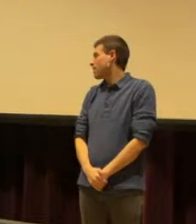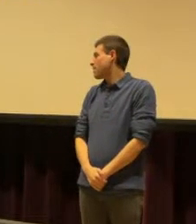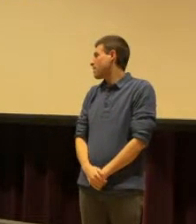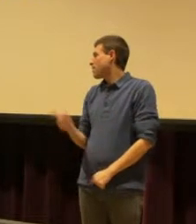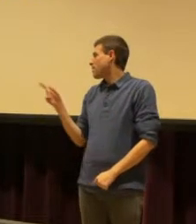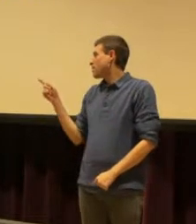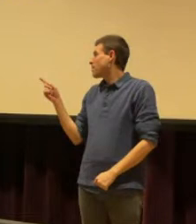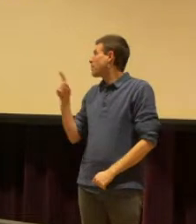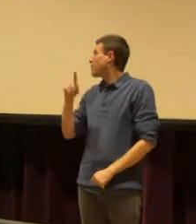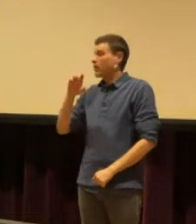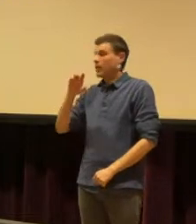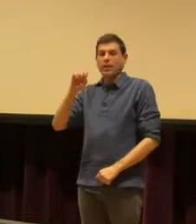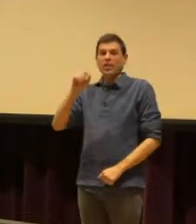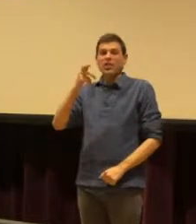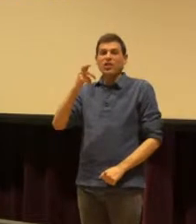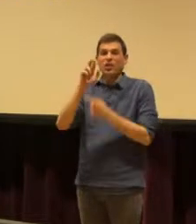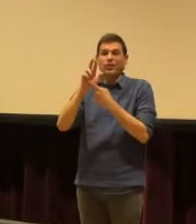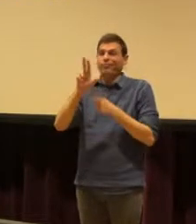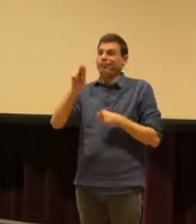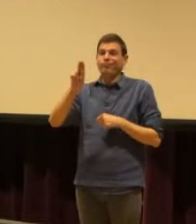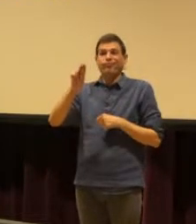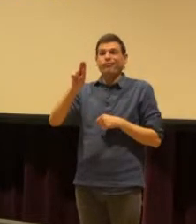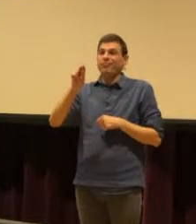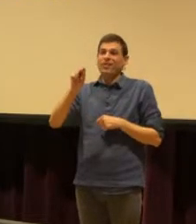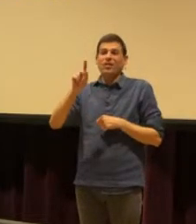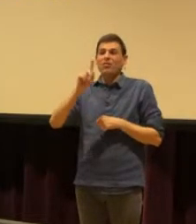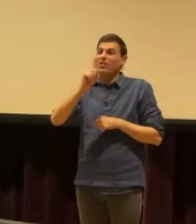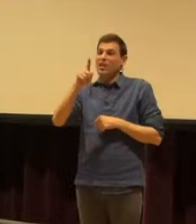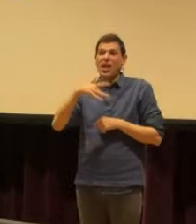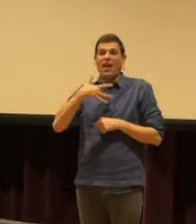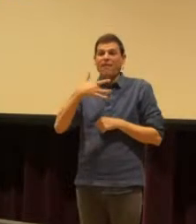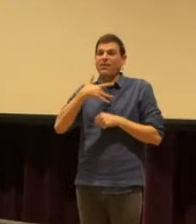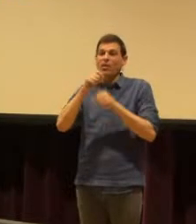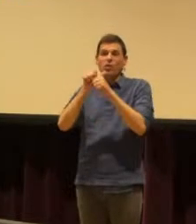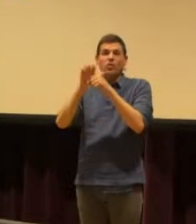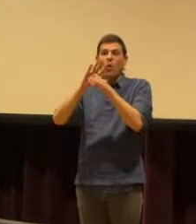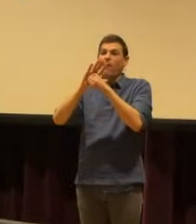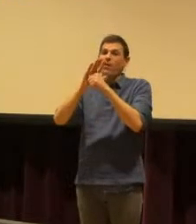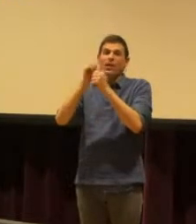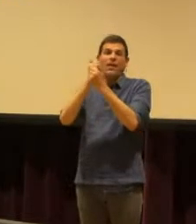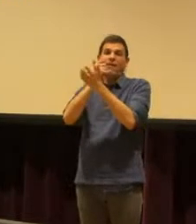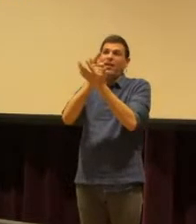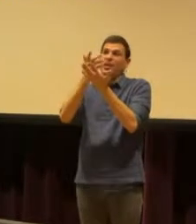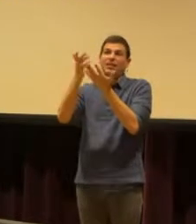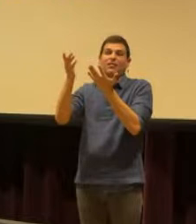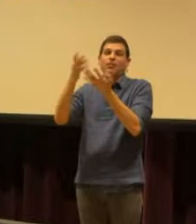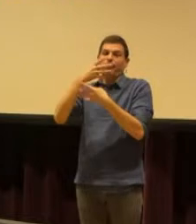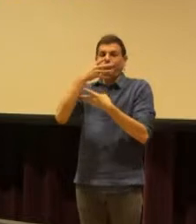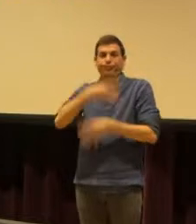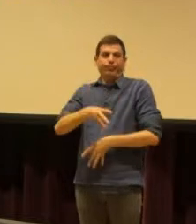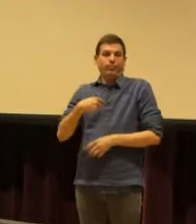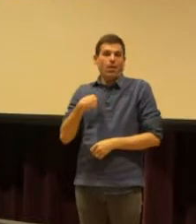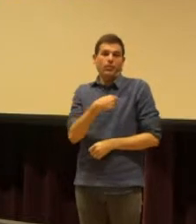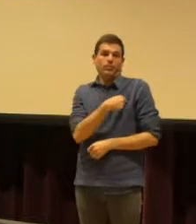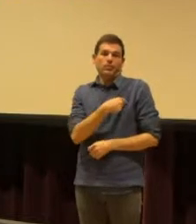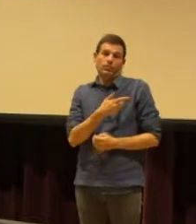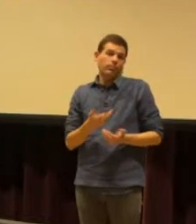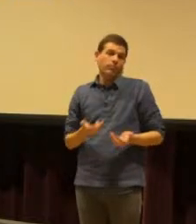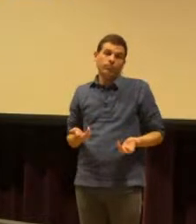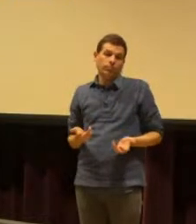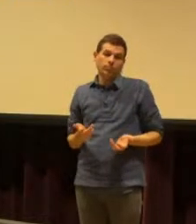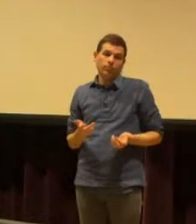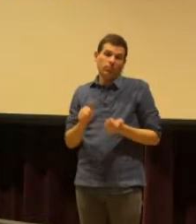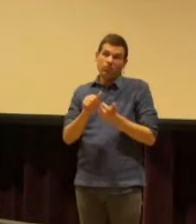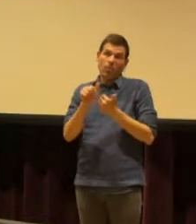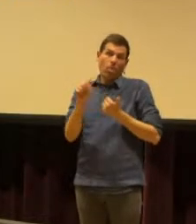No, I think we've been left behind even on that front, if I'm being completely honest. I mean,